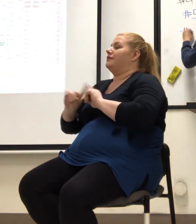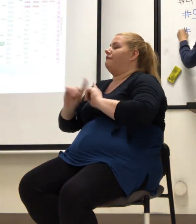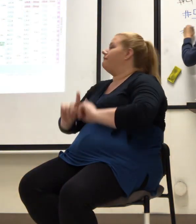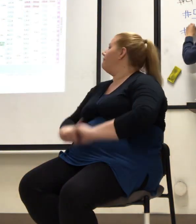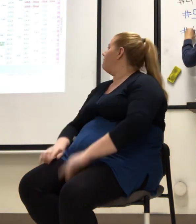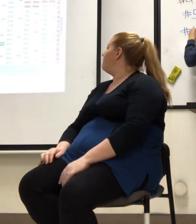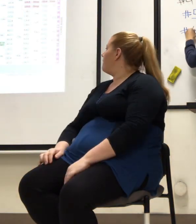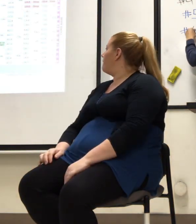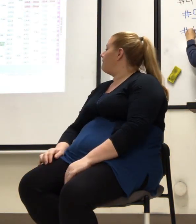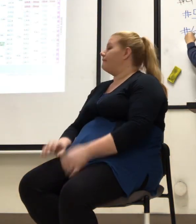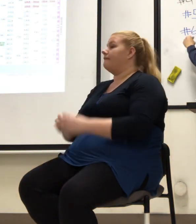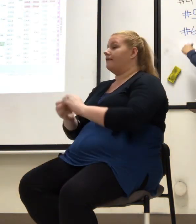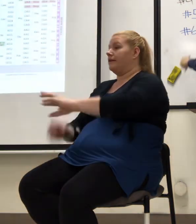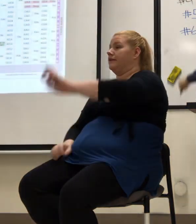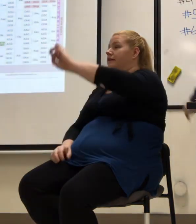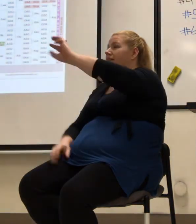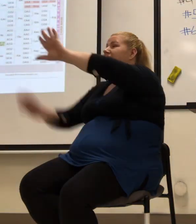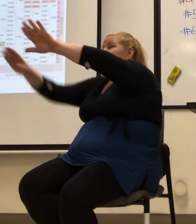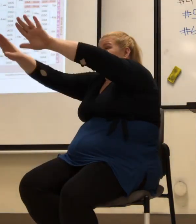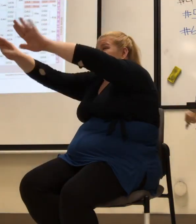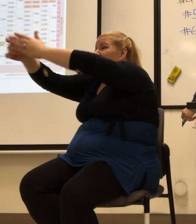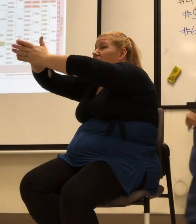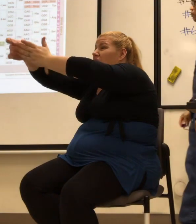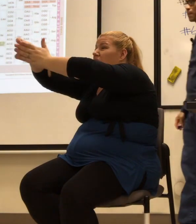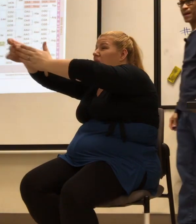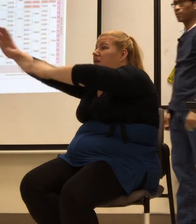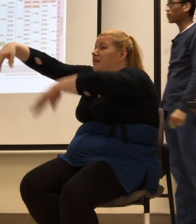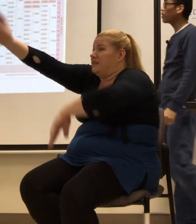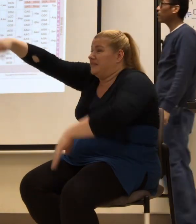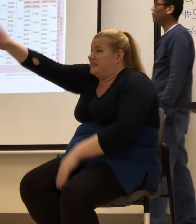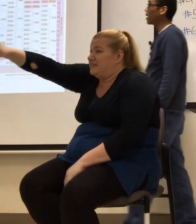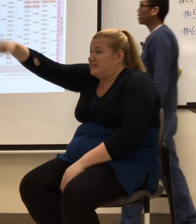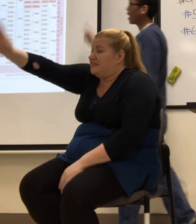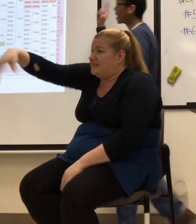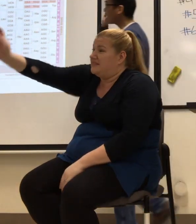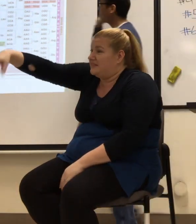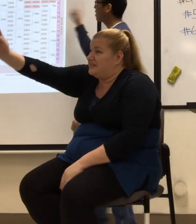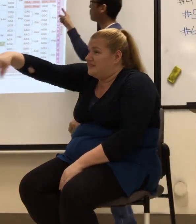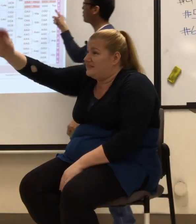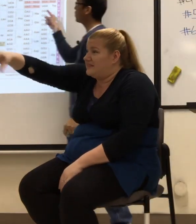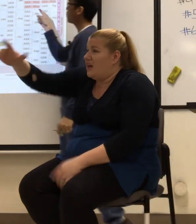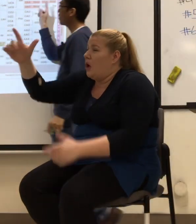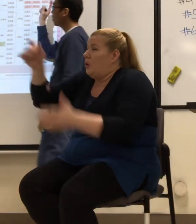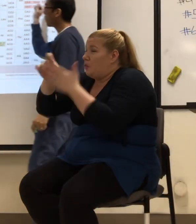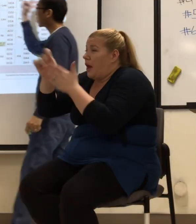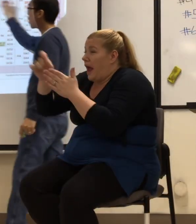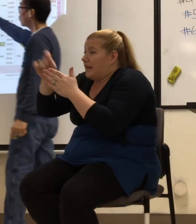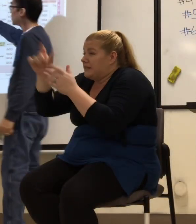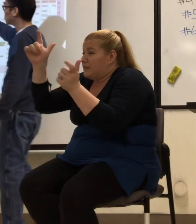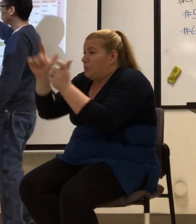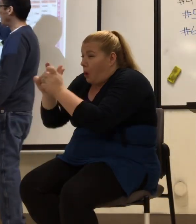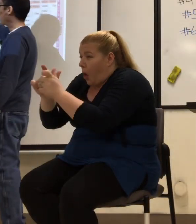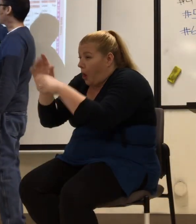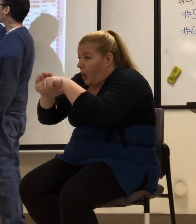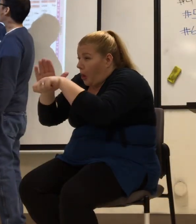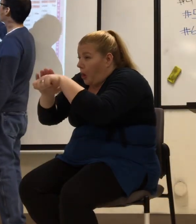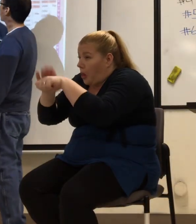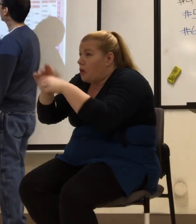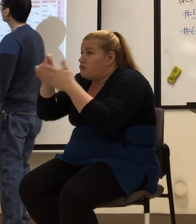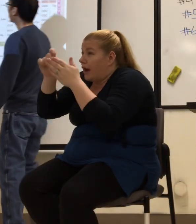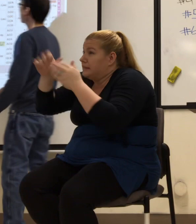Number 6, right small, I might be running out of room with that little strip of paper. But I'm going to give you the coding strand.